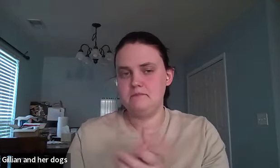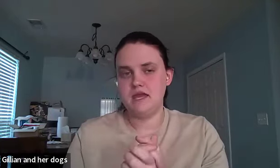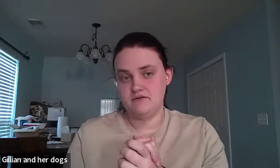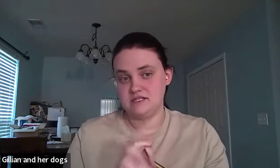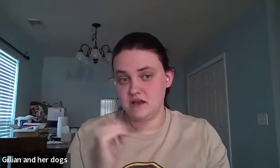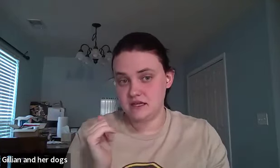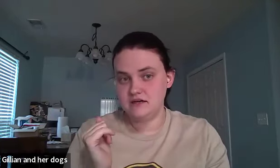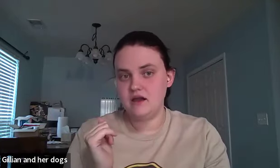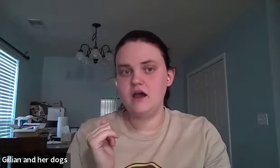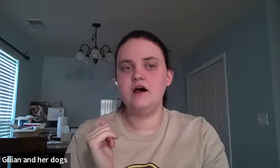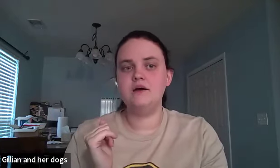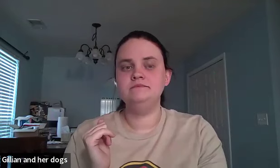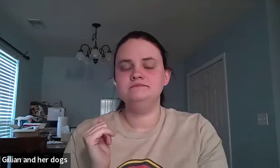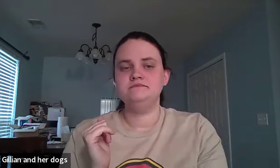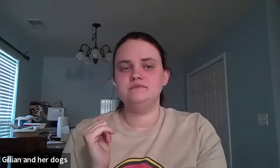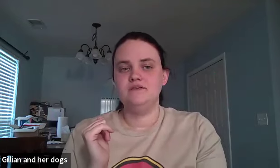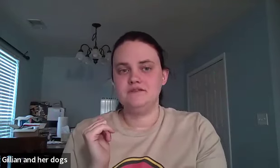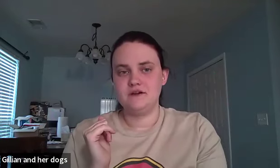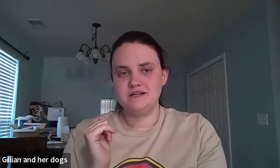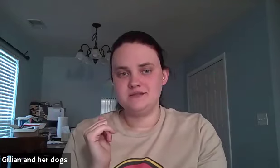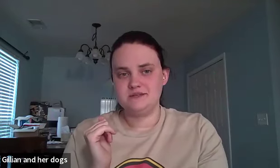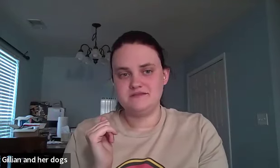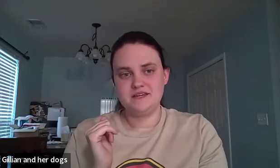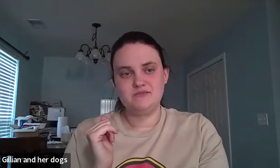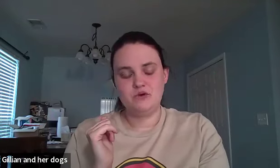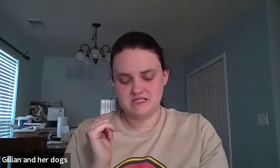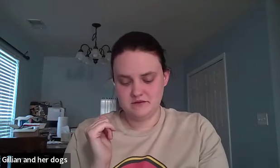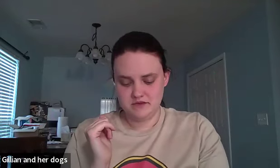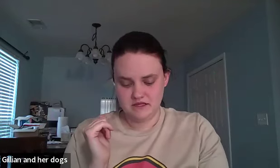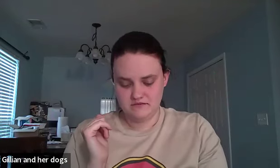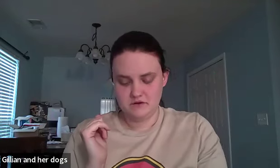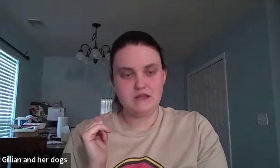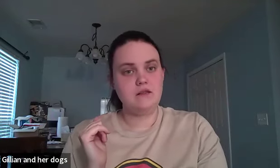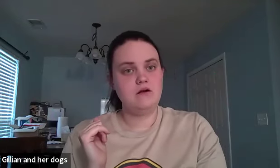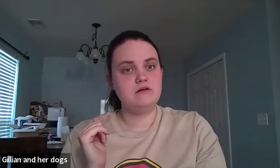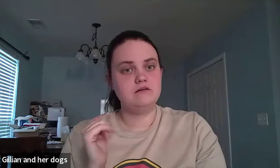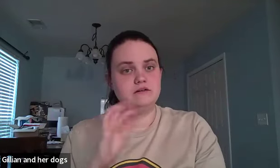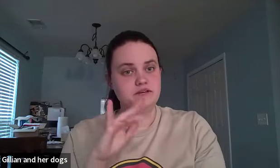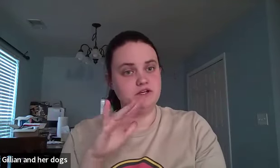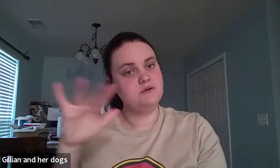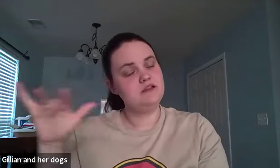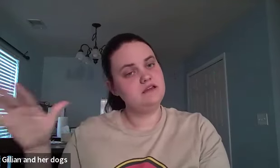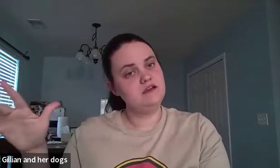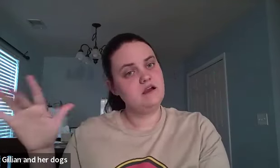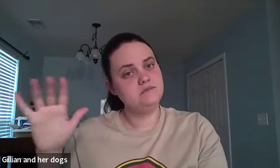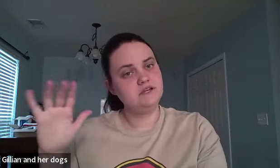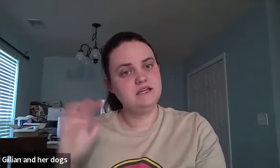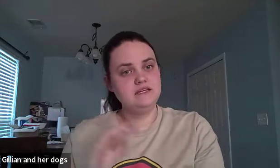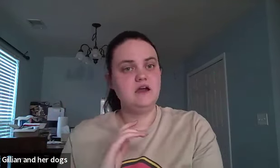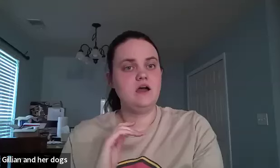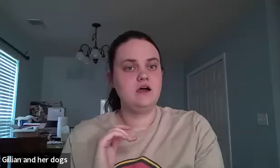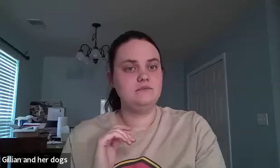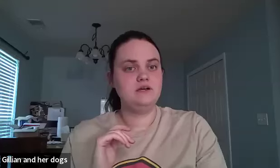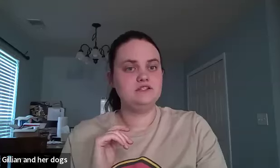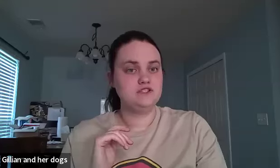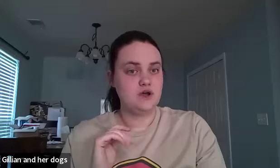it may have a sign. Very specific ones can be very long finger spelling and complicated.